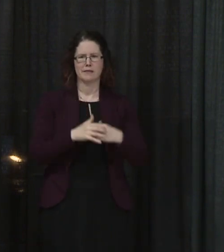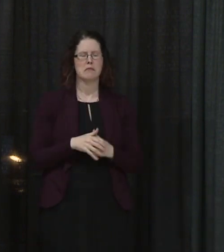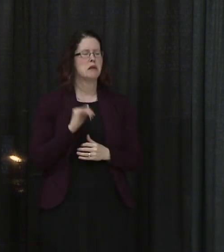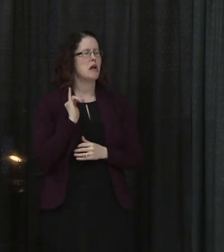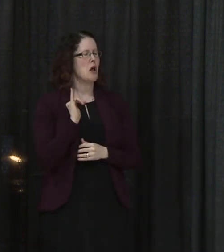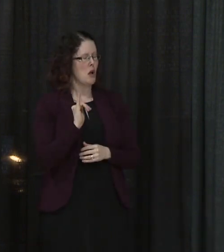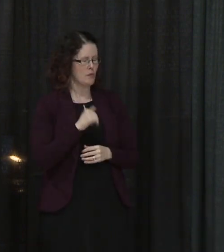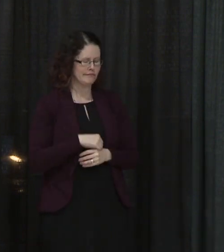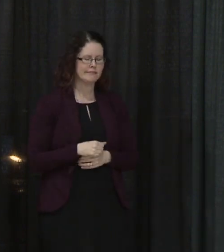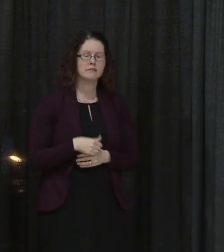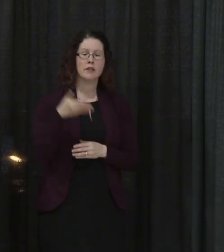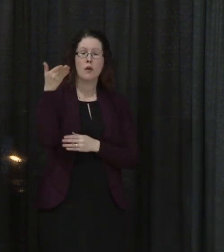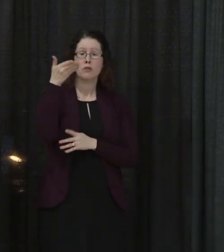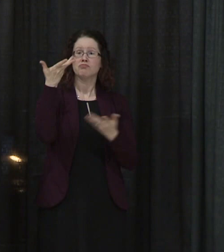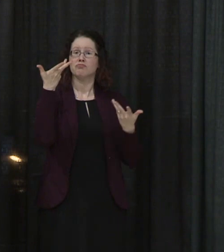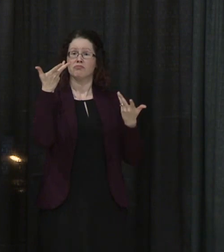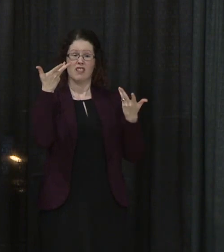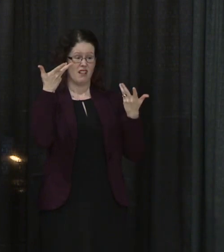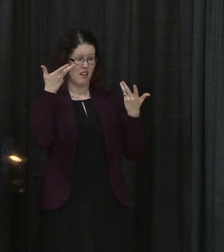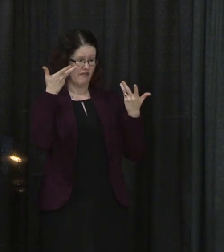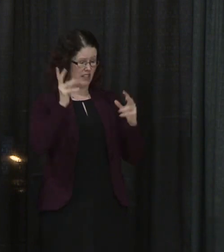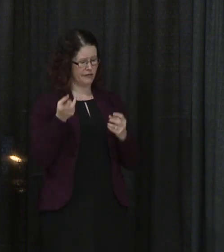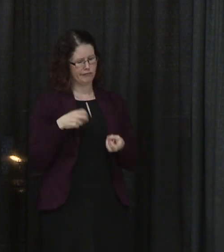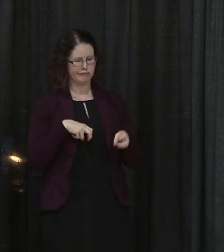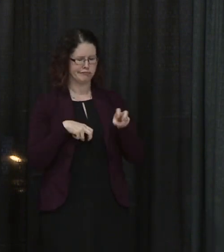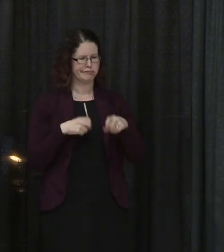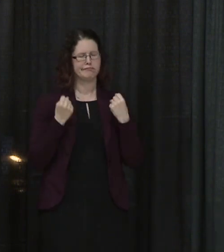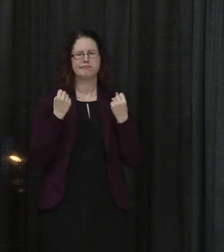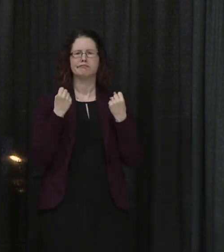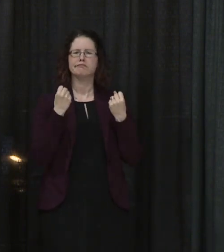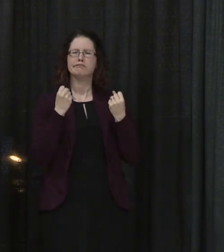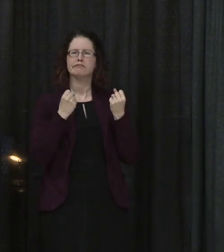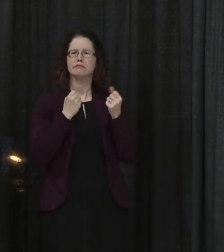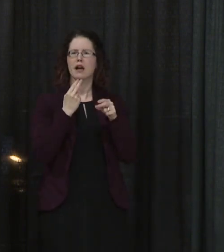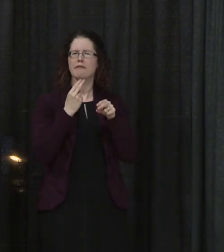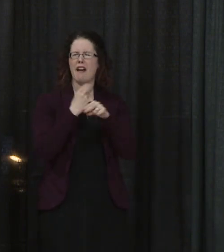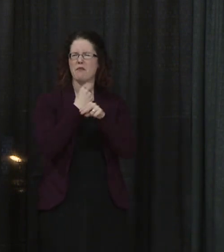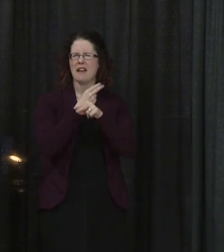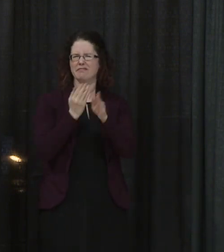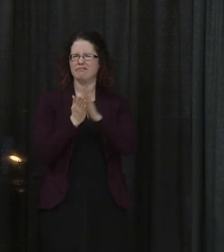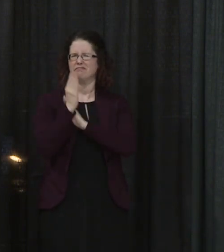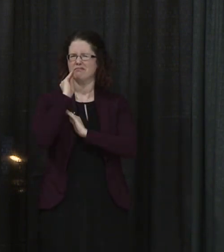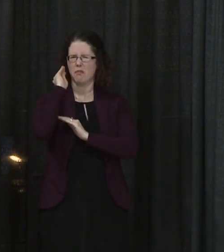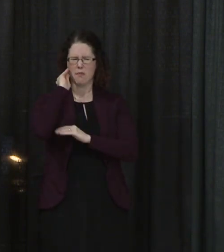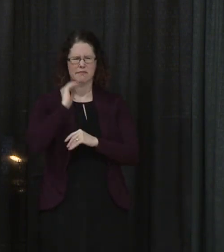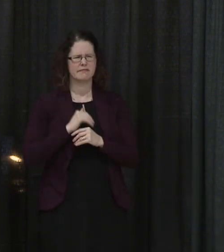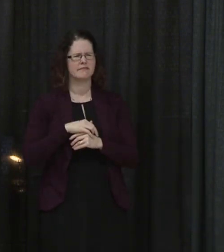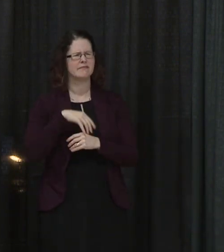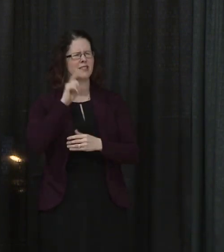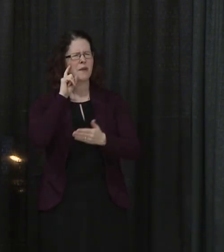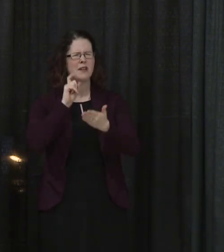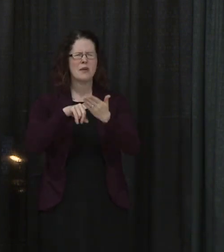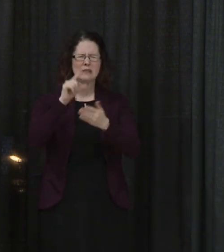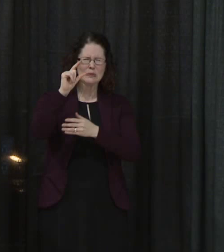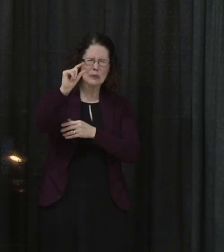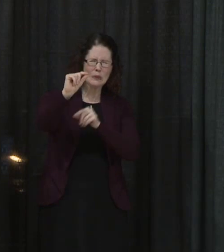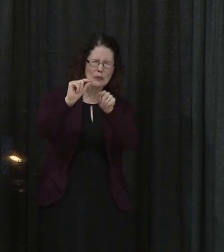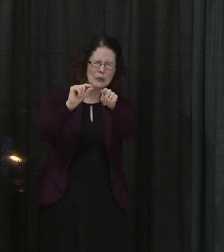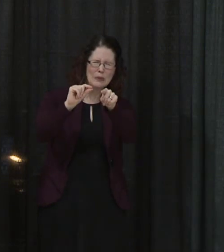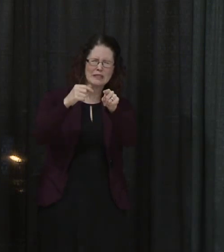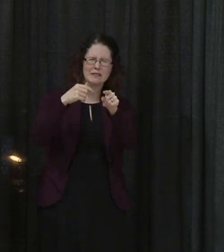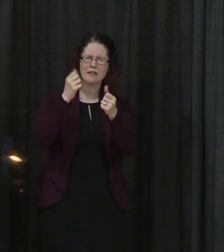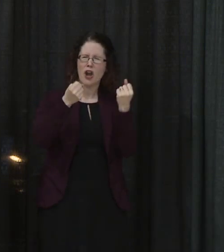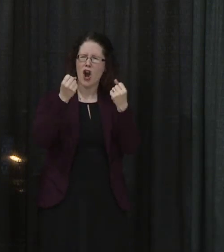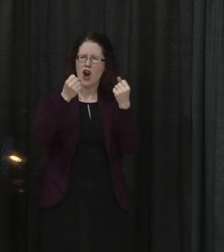was driving back to Wolfville from Digby on the 101, I could see far ahead a car pulled over to the side of the road with the